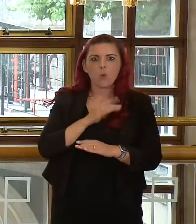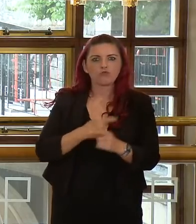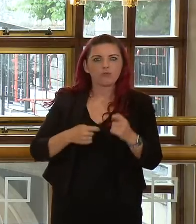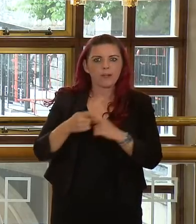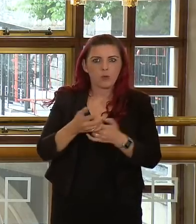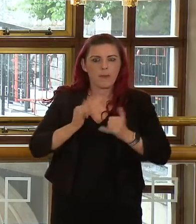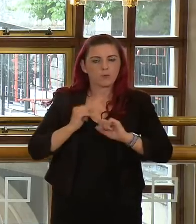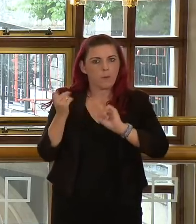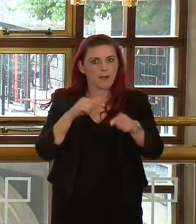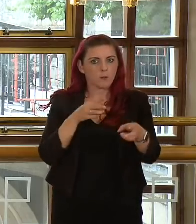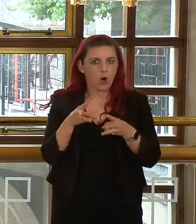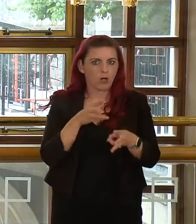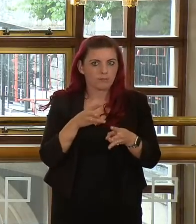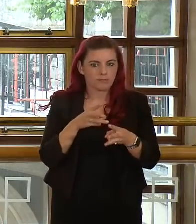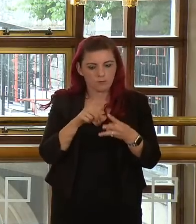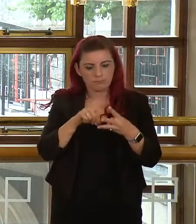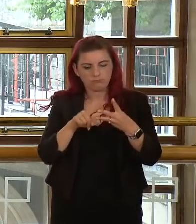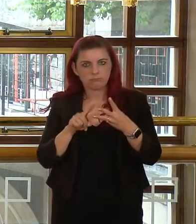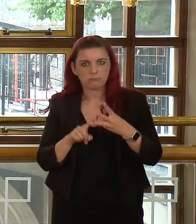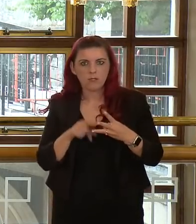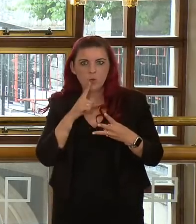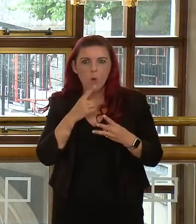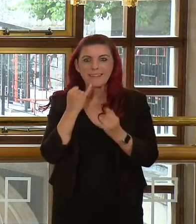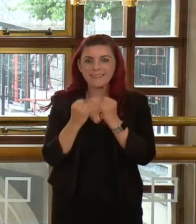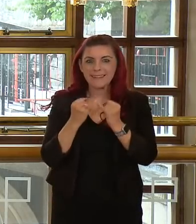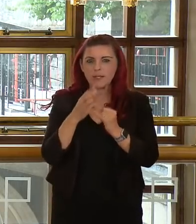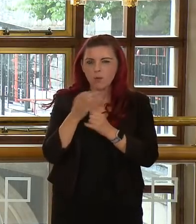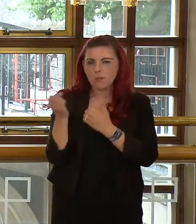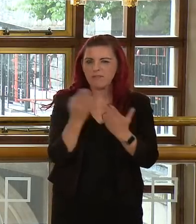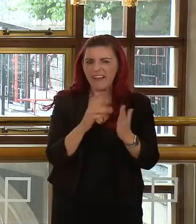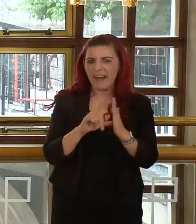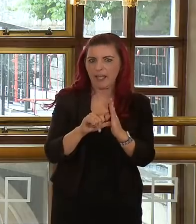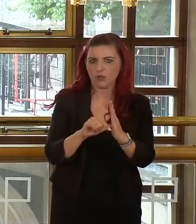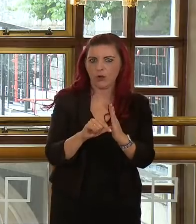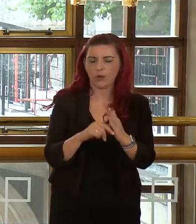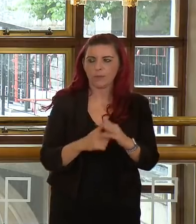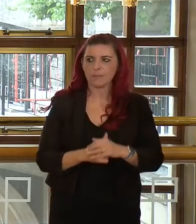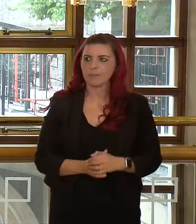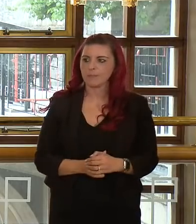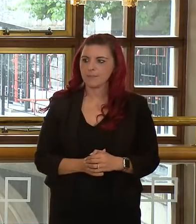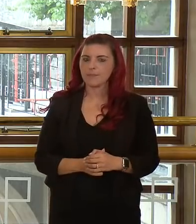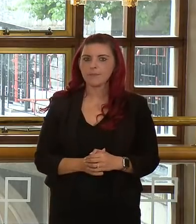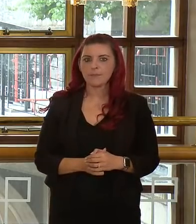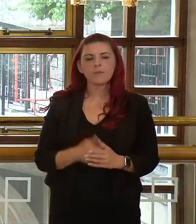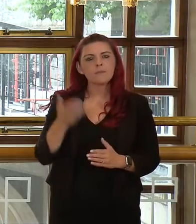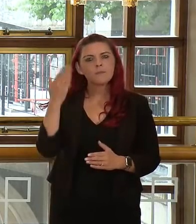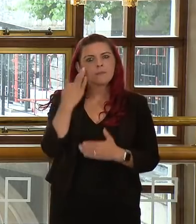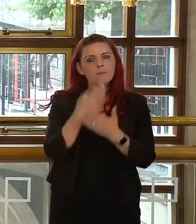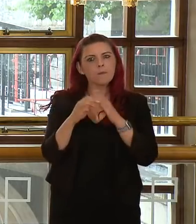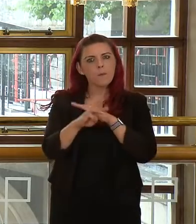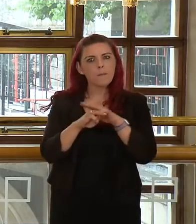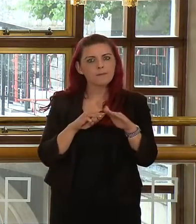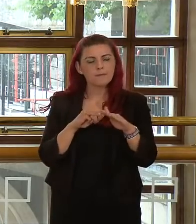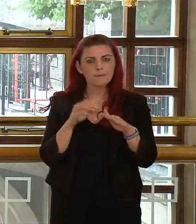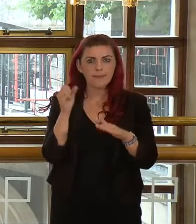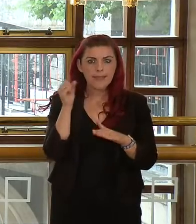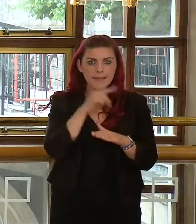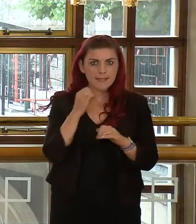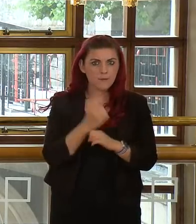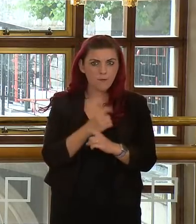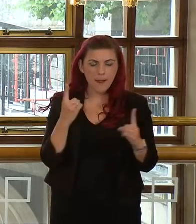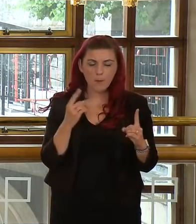work. Details of these will be provided later. The past few months have not been easy for